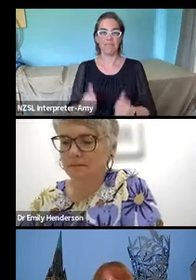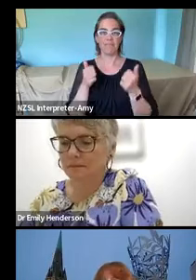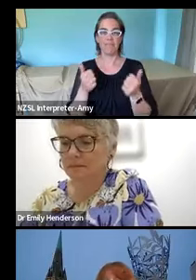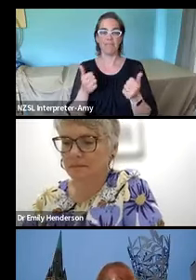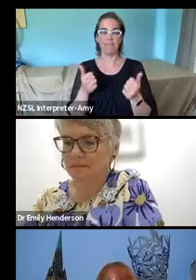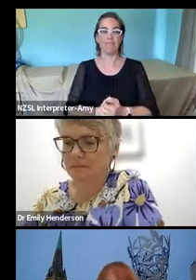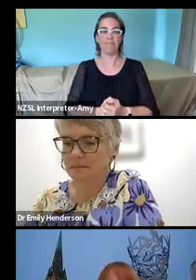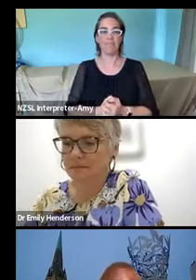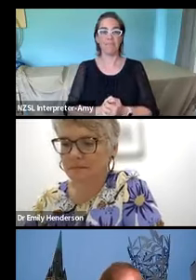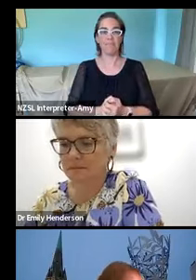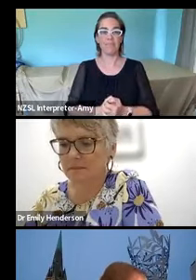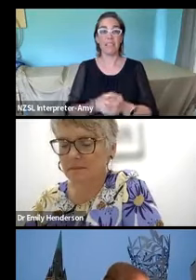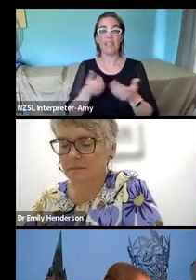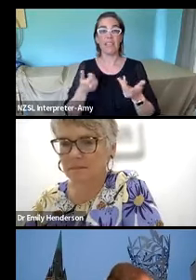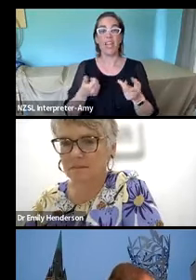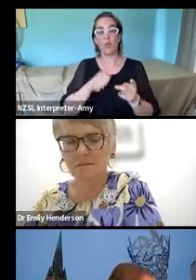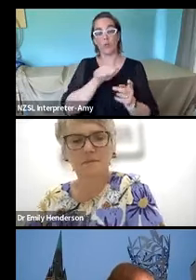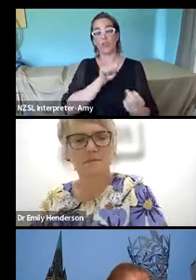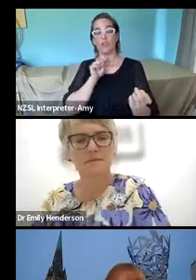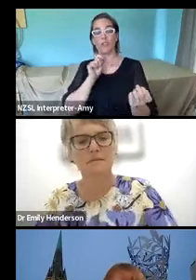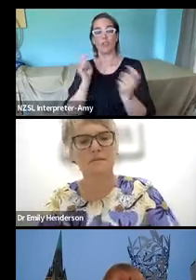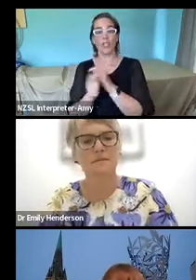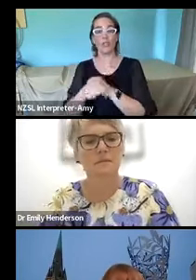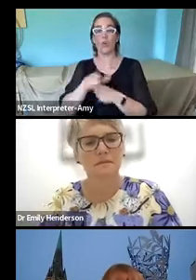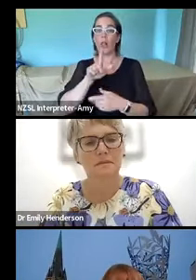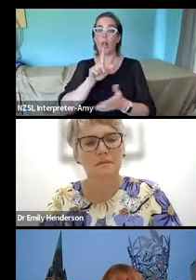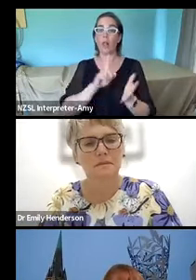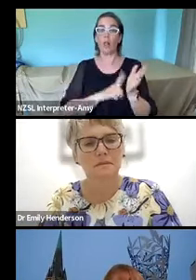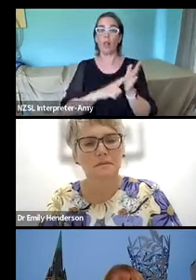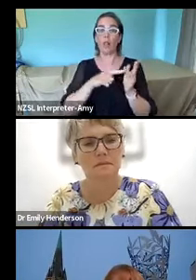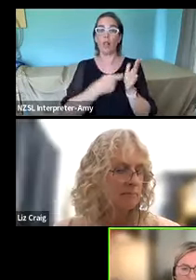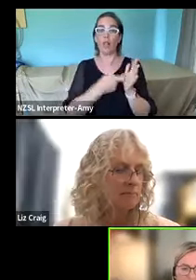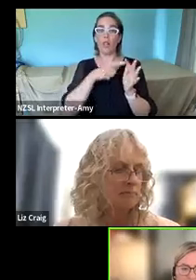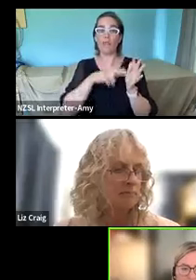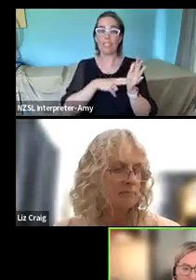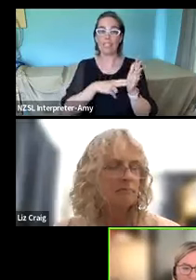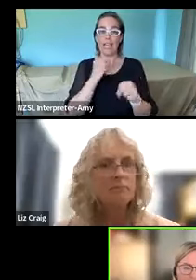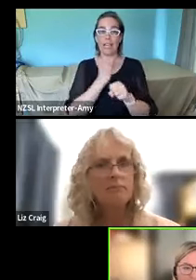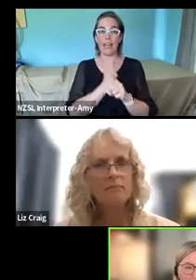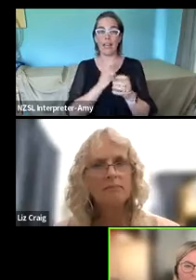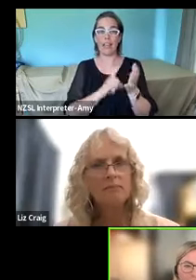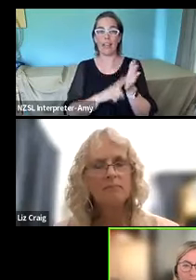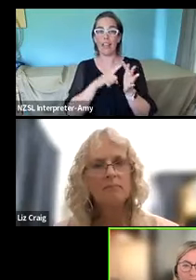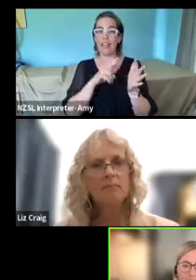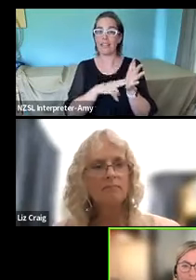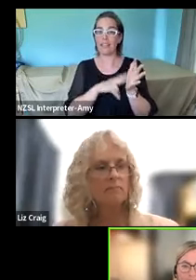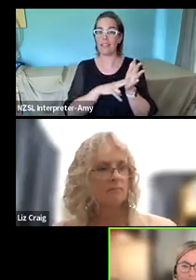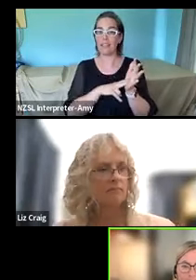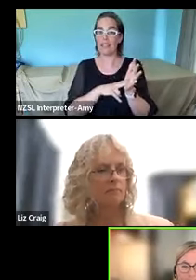Loren Glenn, who is available by Zoom to come into the room now.